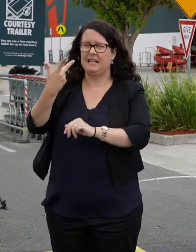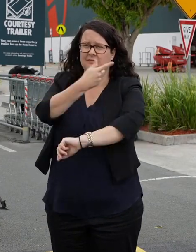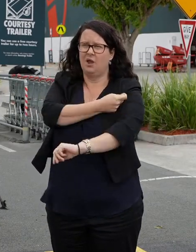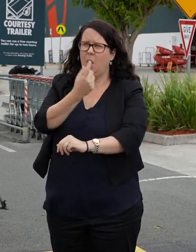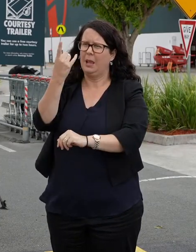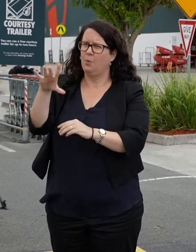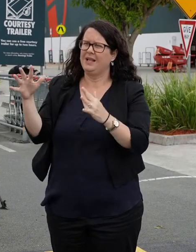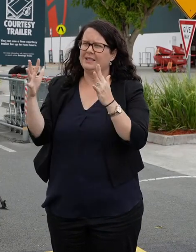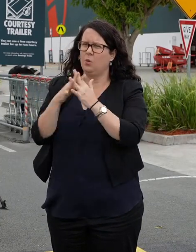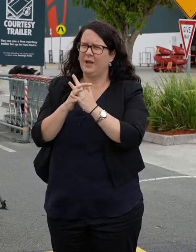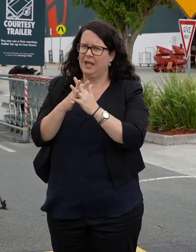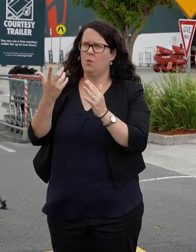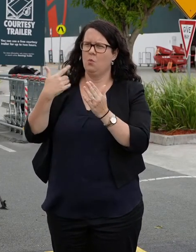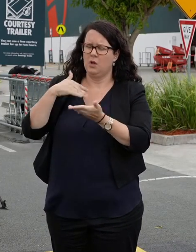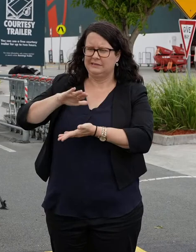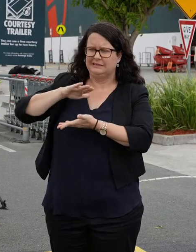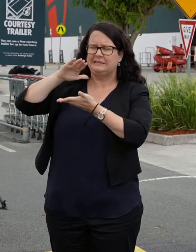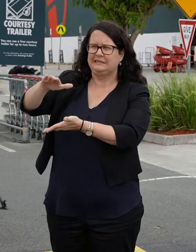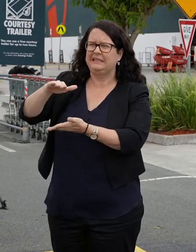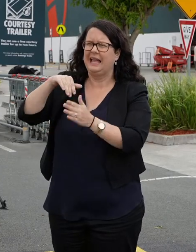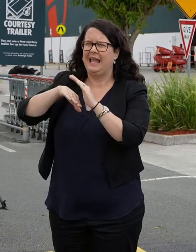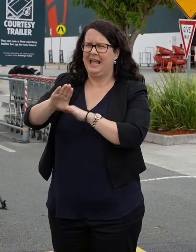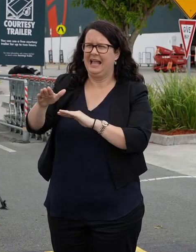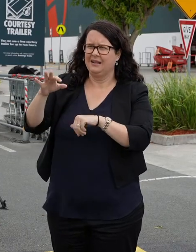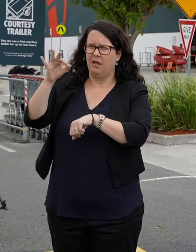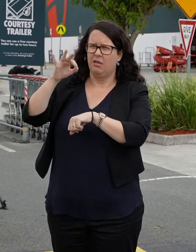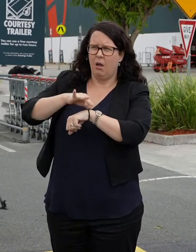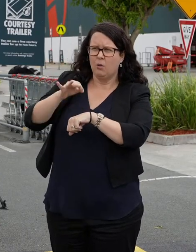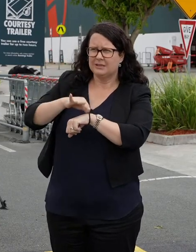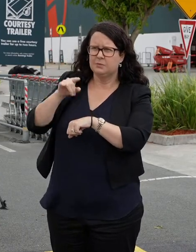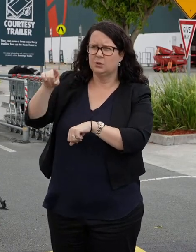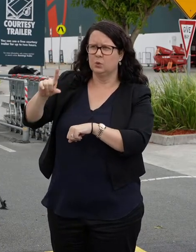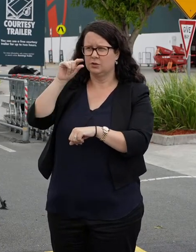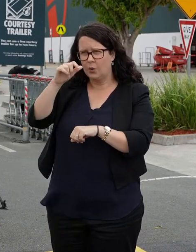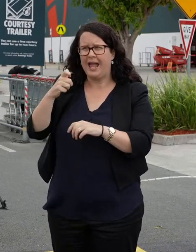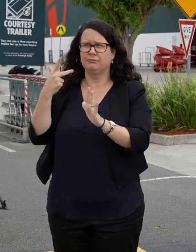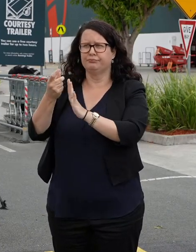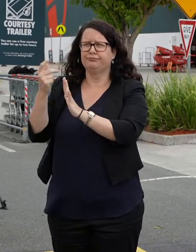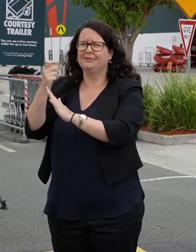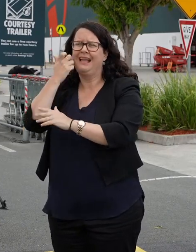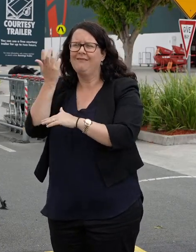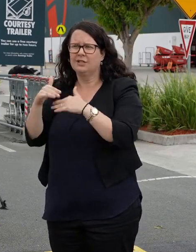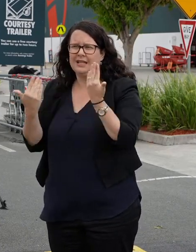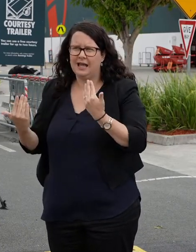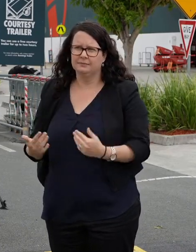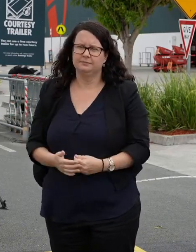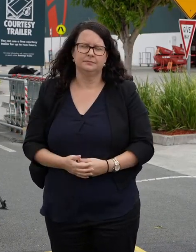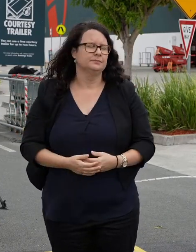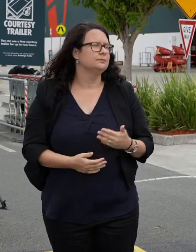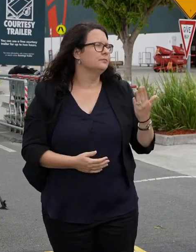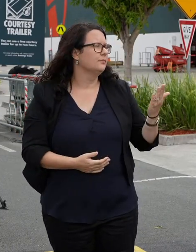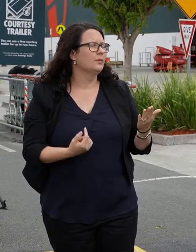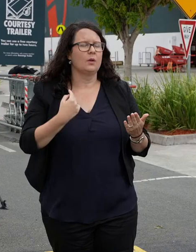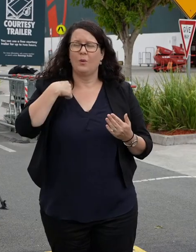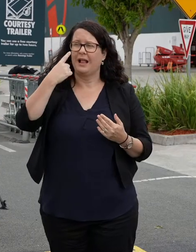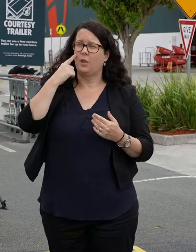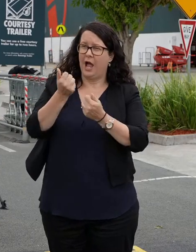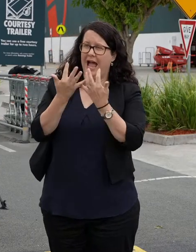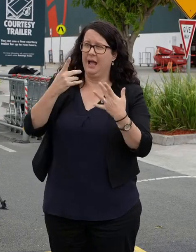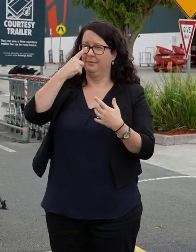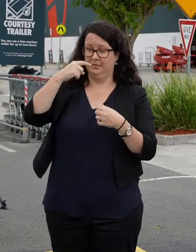day and supplies kept at the hospital. Will Queensland Health step up in that space? So what we do is have a look at what the take-up rate is. We've